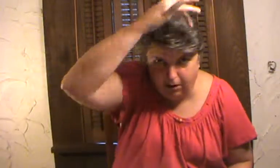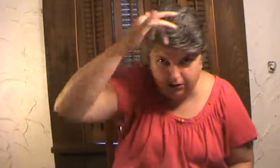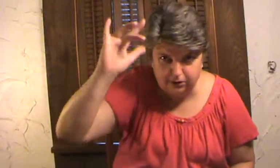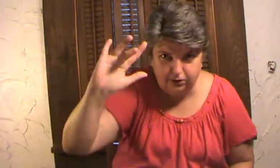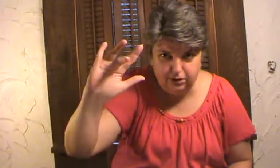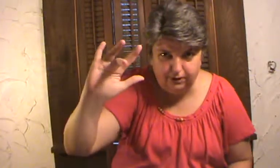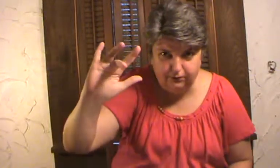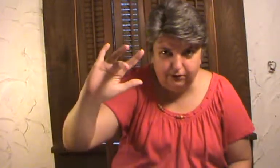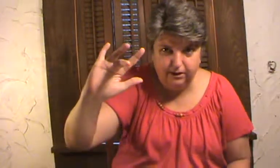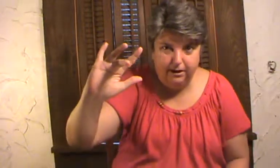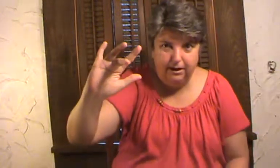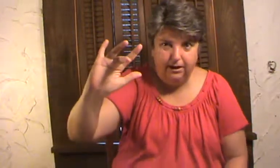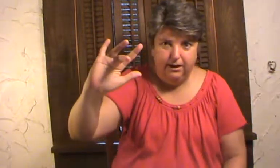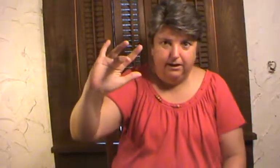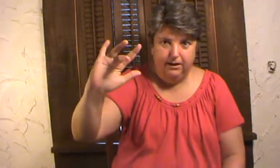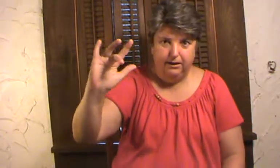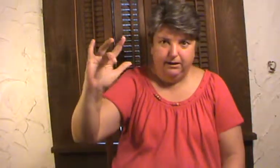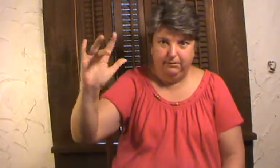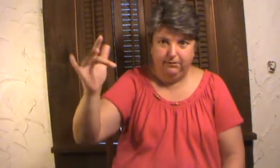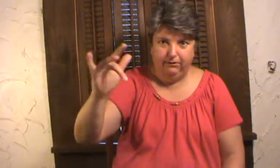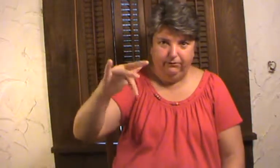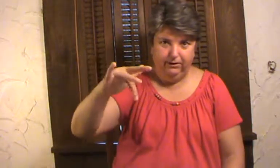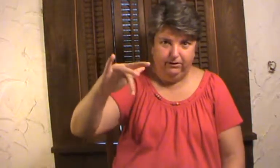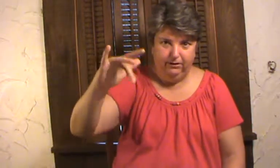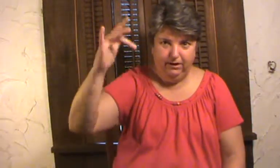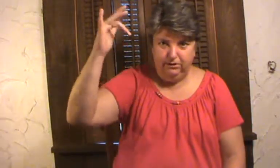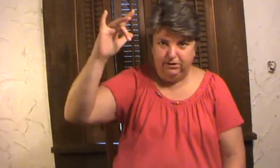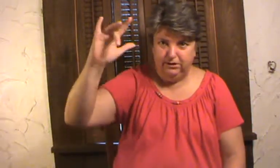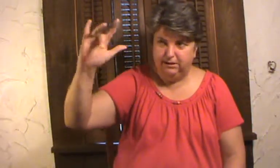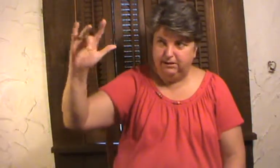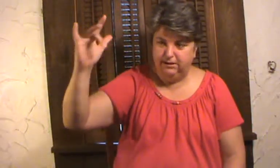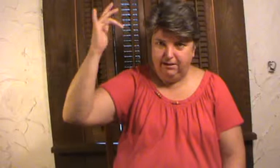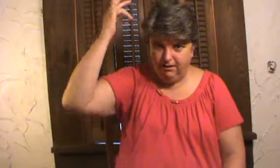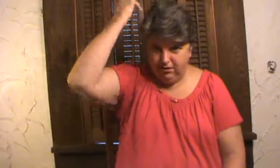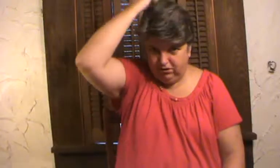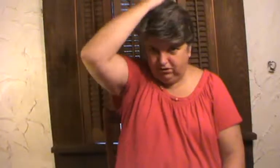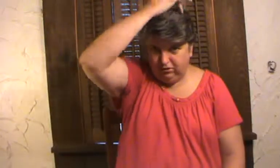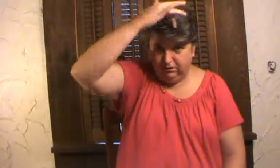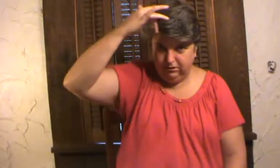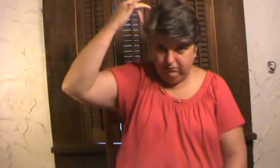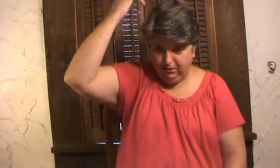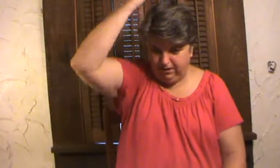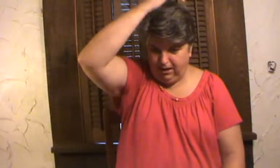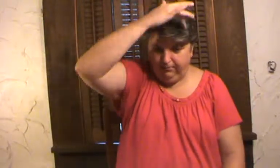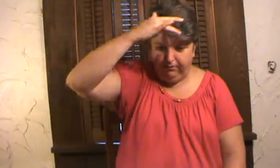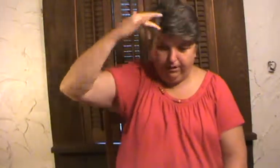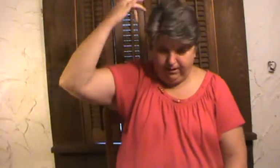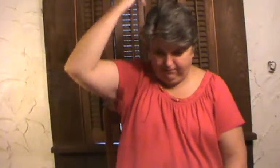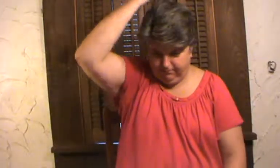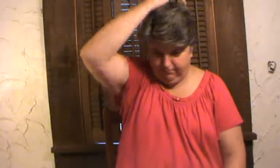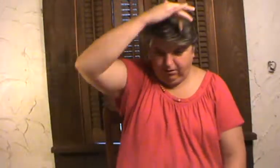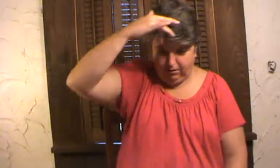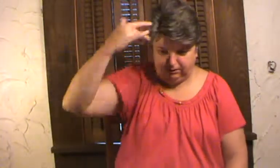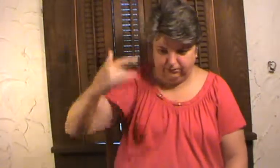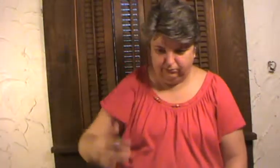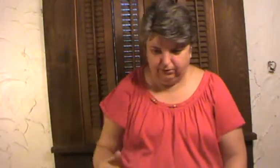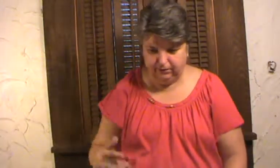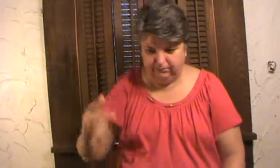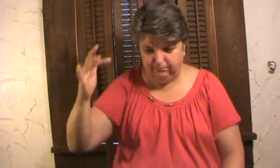bald. You just have your middle finger and you just circle around the top of your head. Bald, where